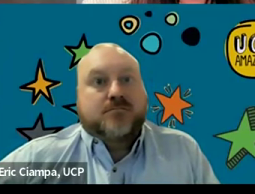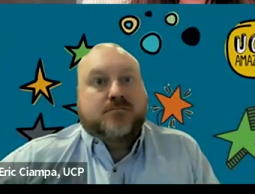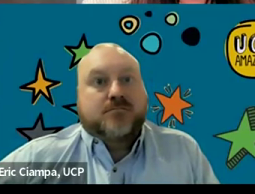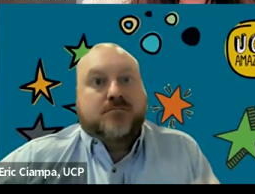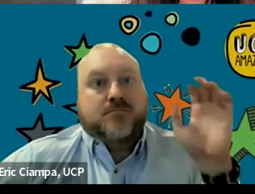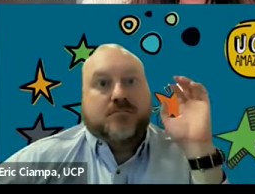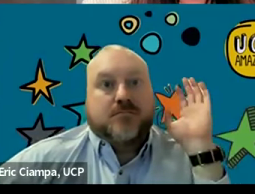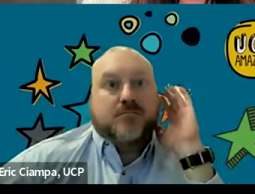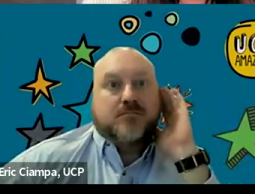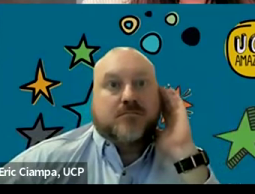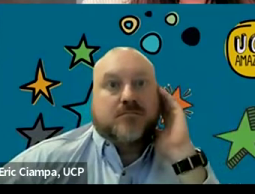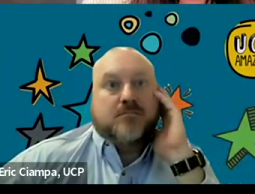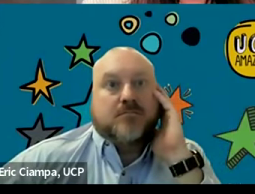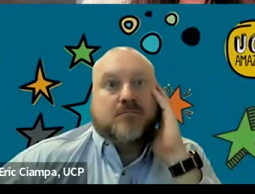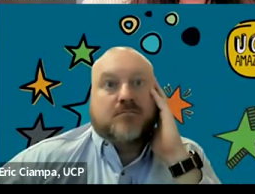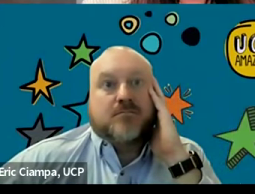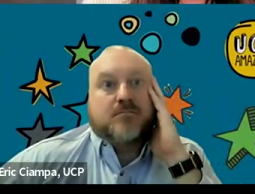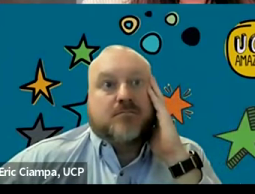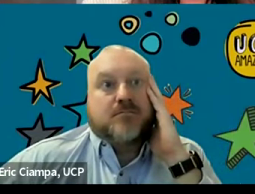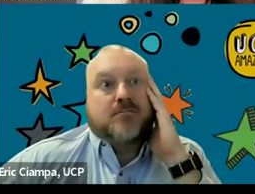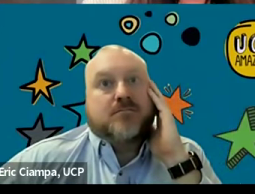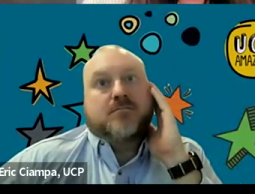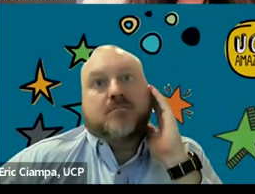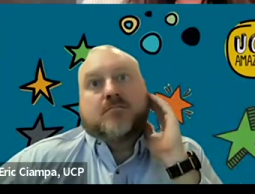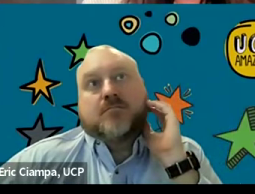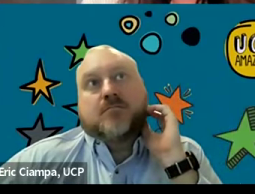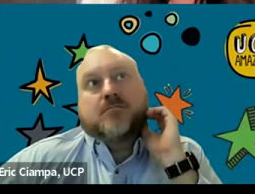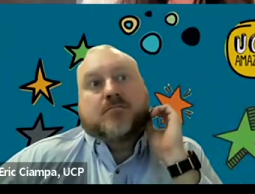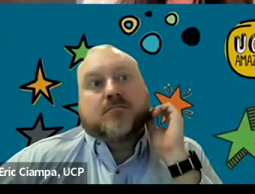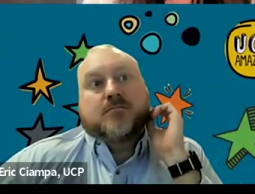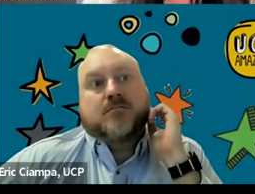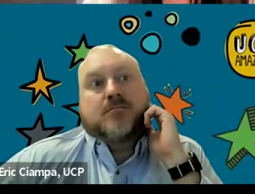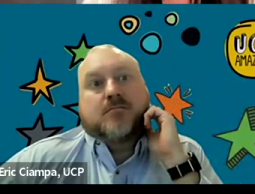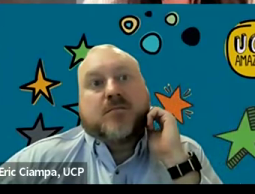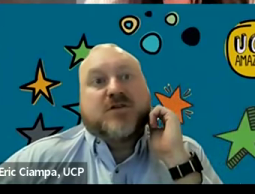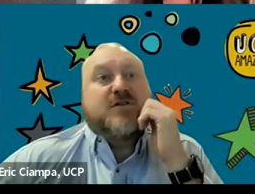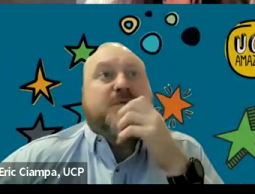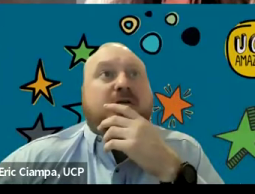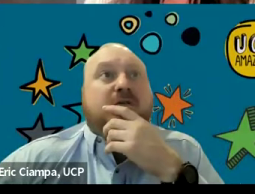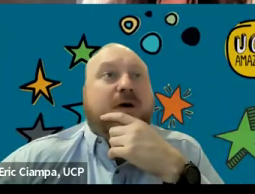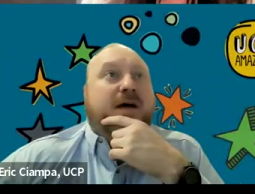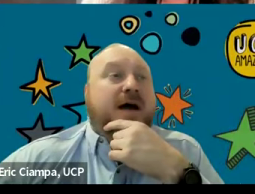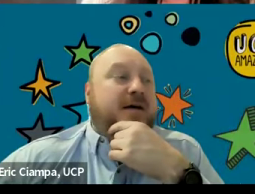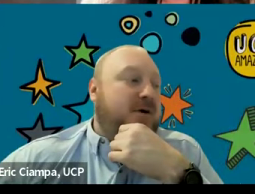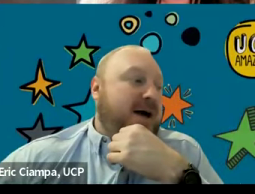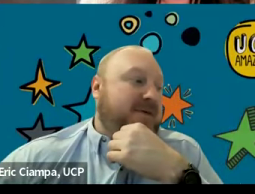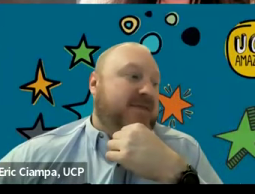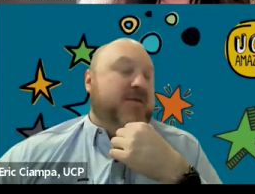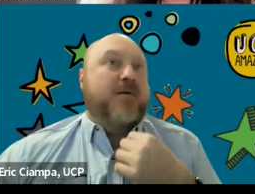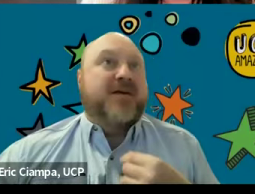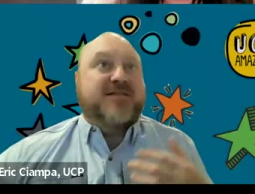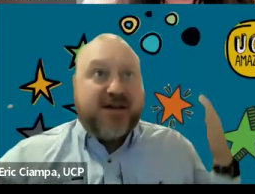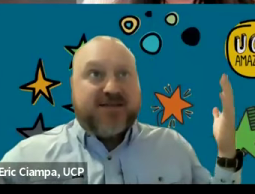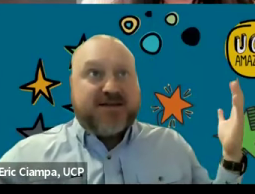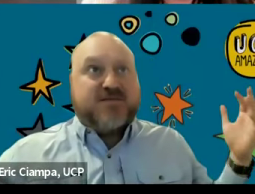that. And then I wanted to throw it over to Kate, please, if I could. Oh, sorry, Eric, and then Kate. Just super quick, we're happy